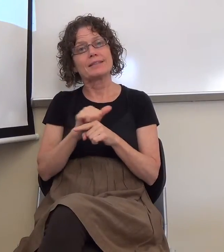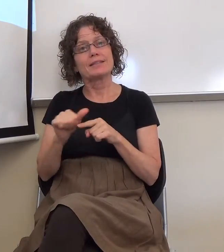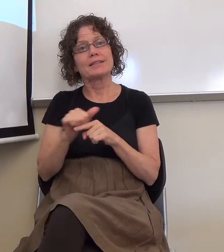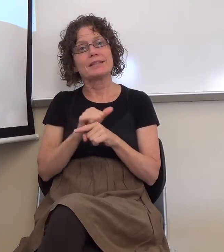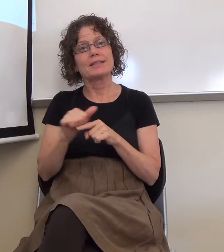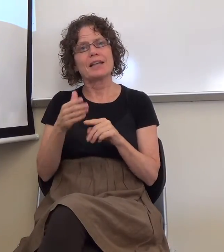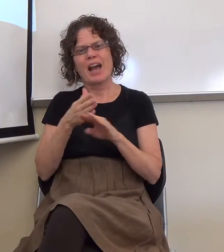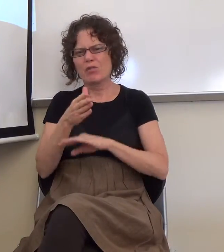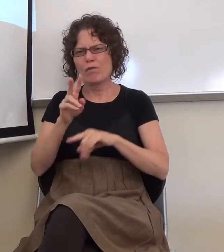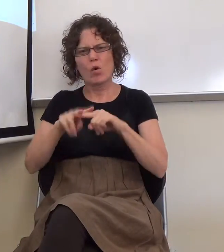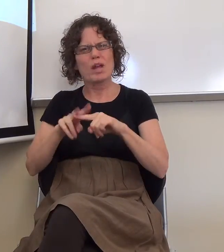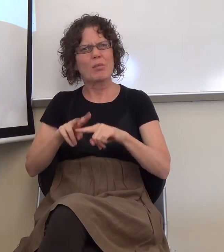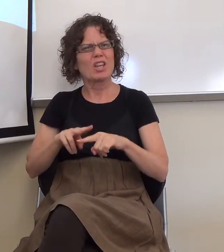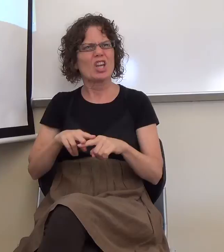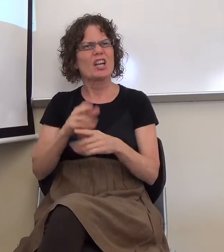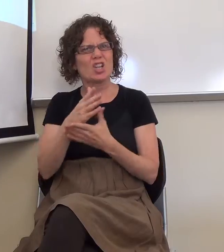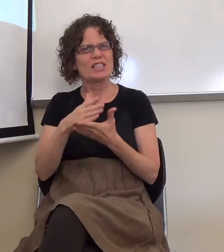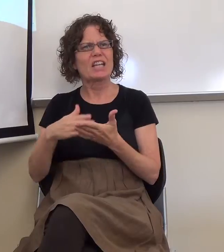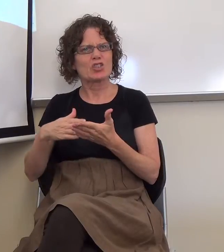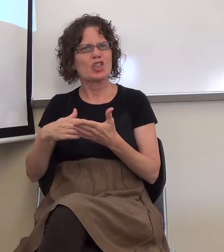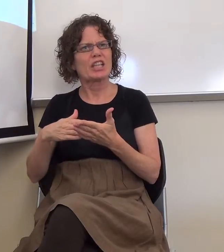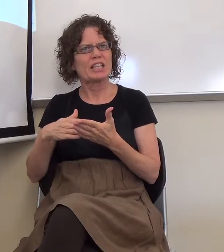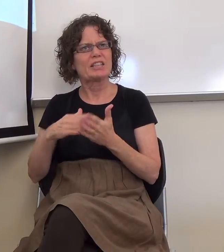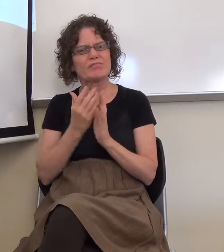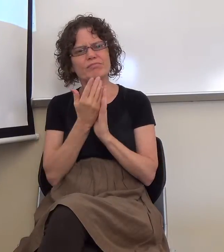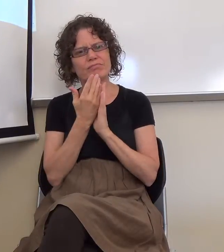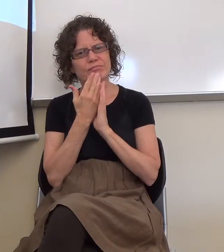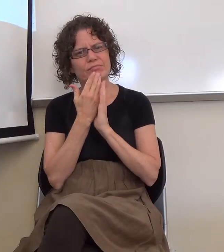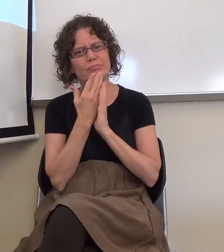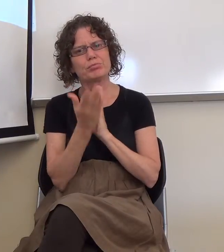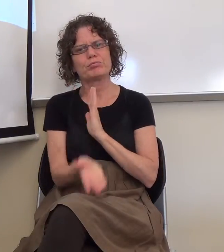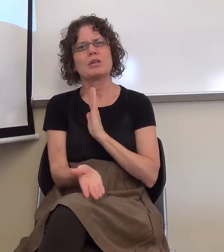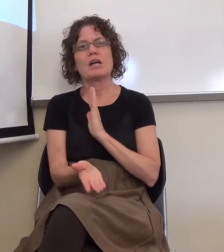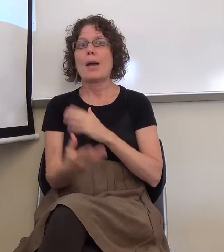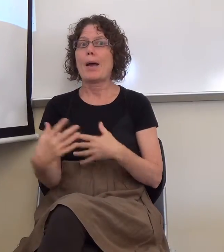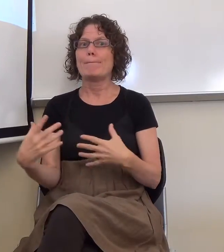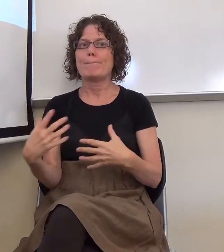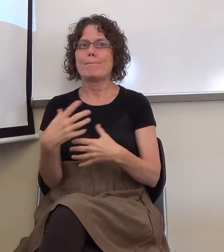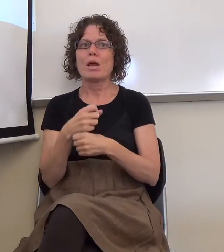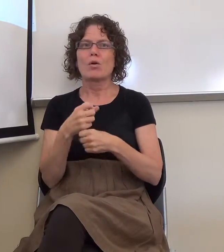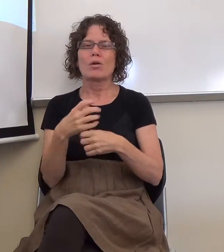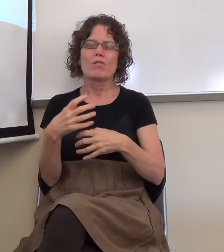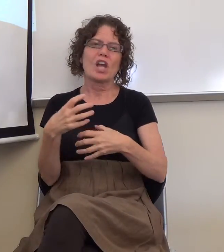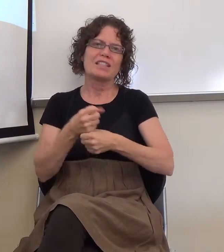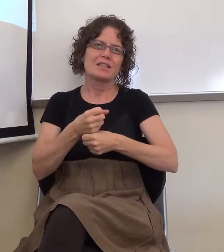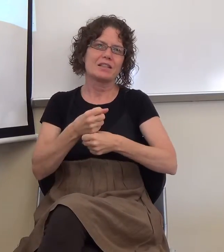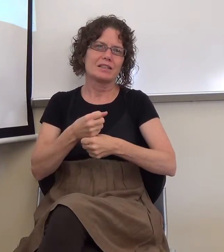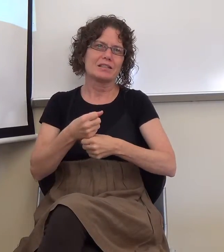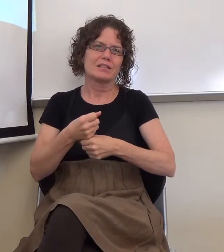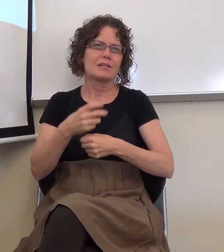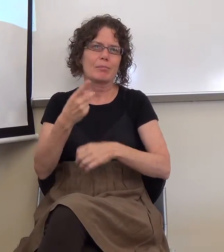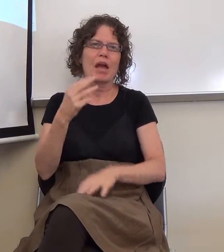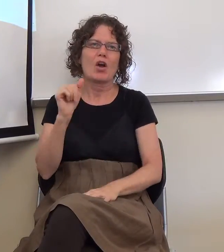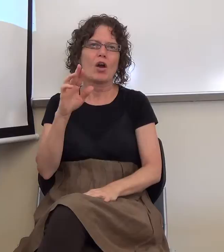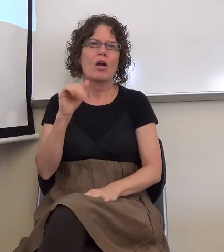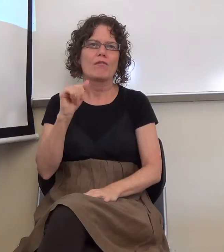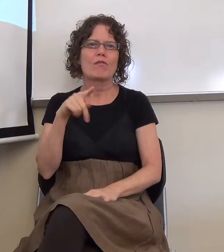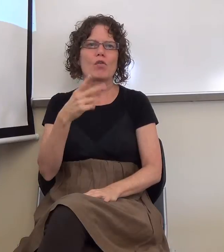the vocabulary section, that is, paraphrasing is coming up